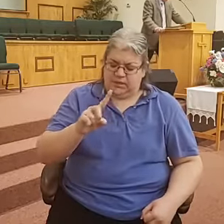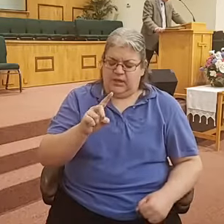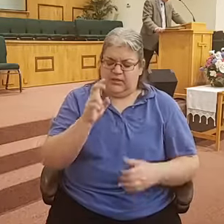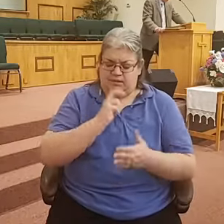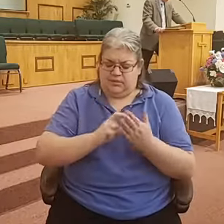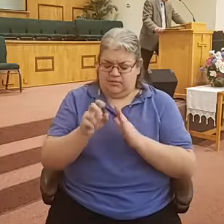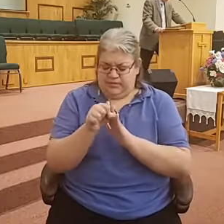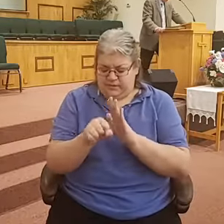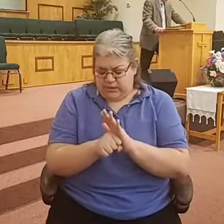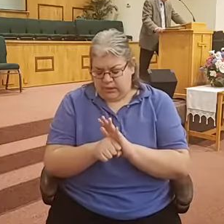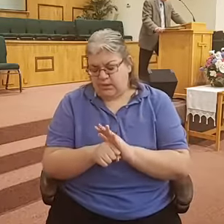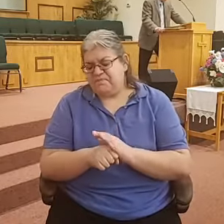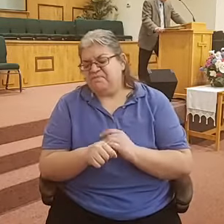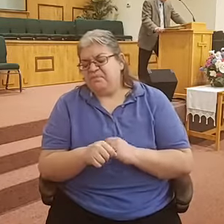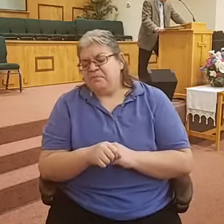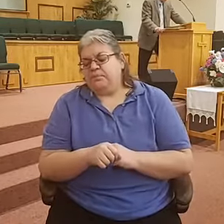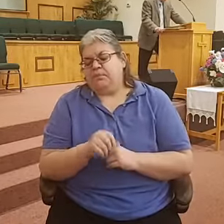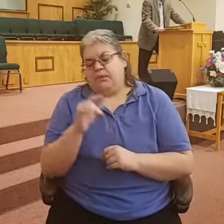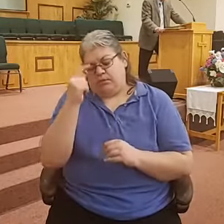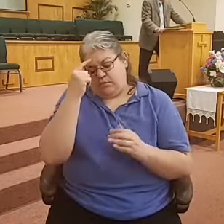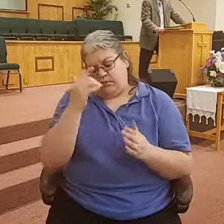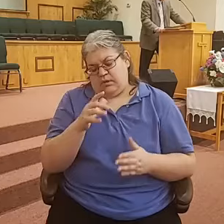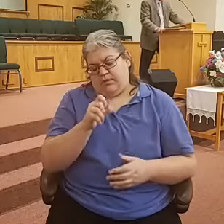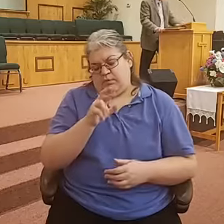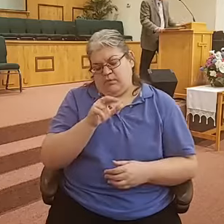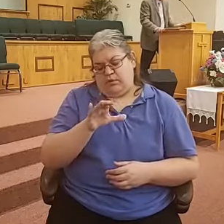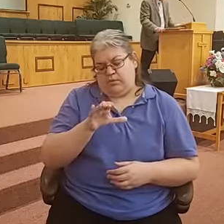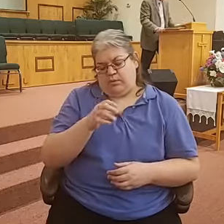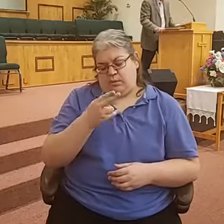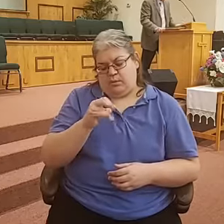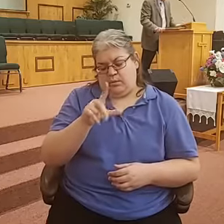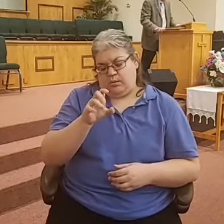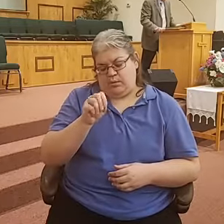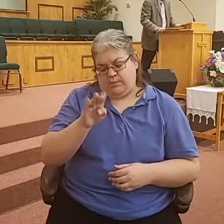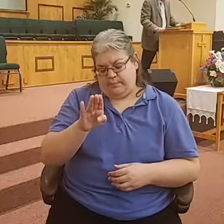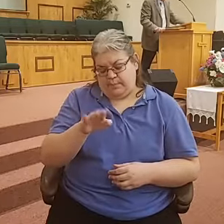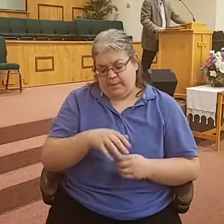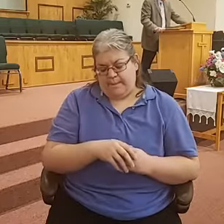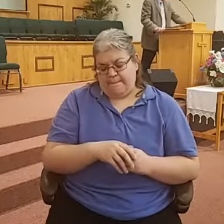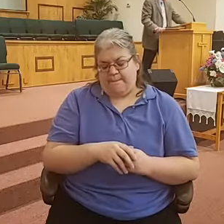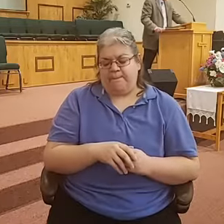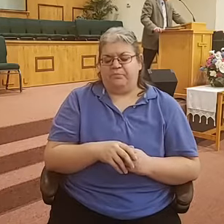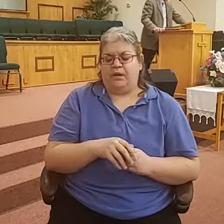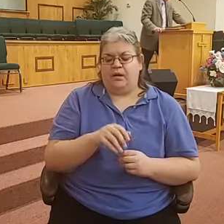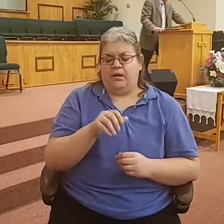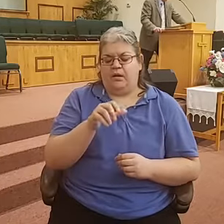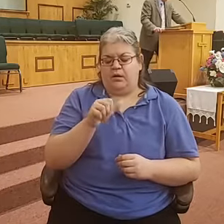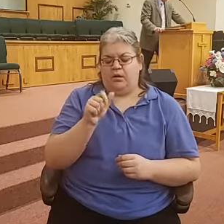Governor Eric Holcomb, help Lieutenant Governor Suzanne Crouch, help Attorney